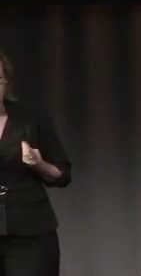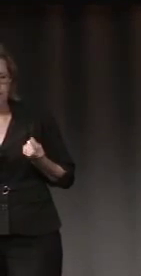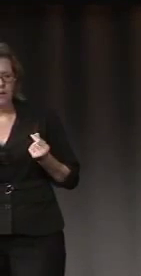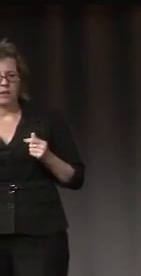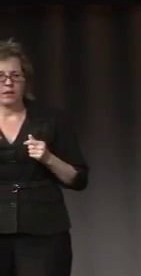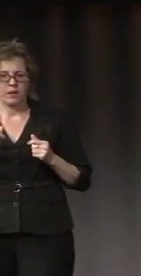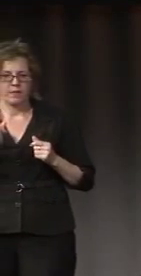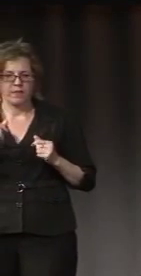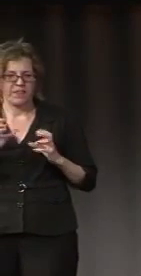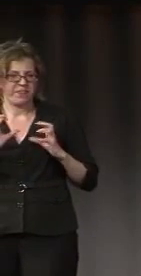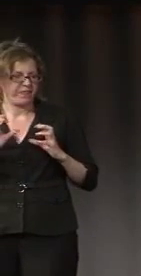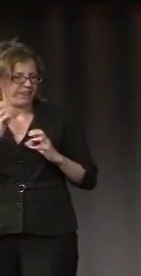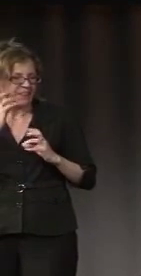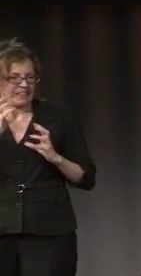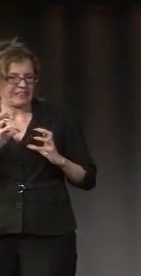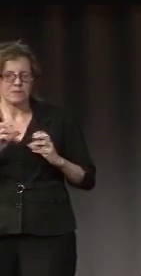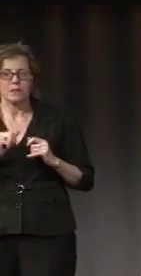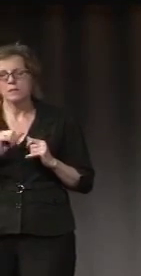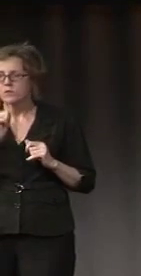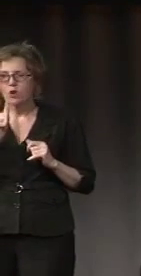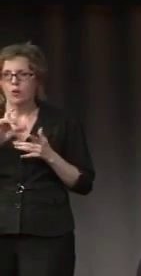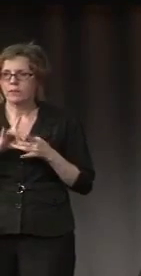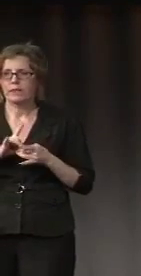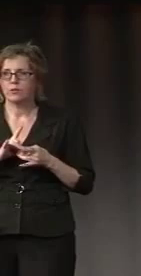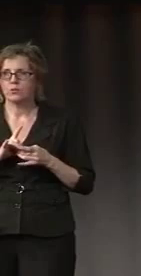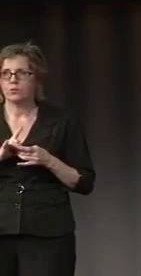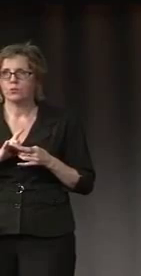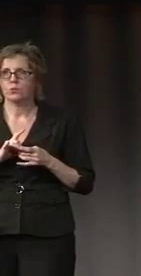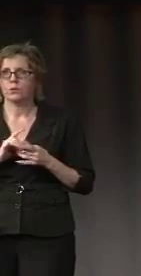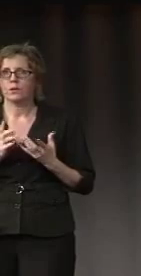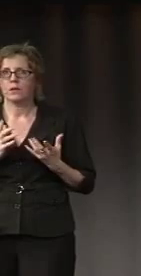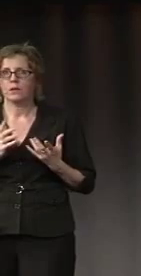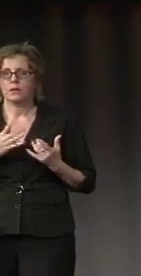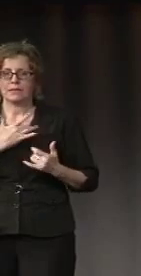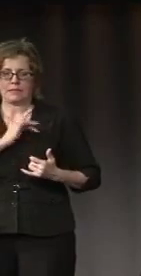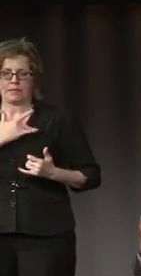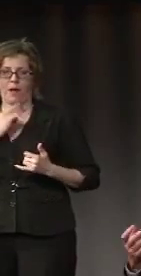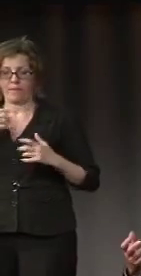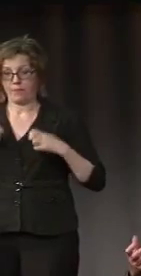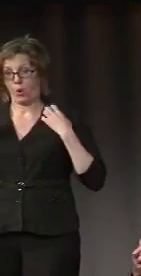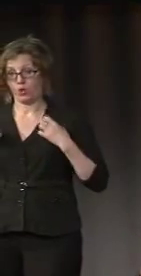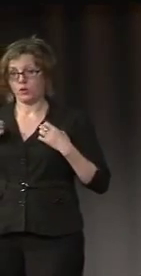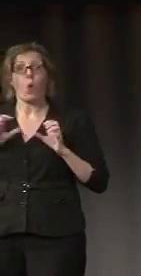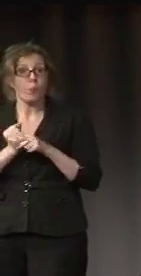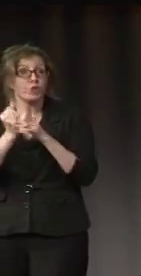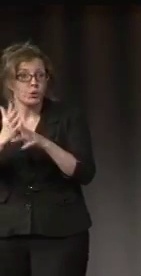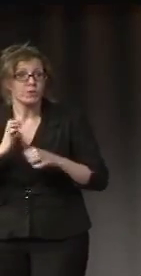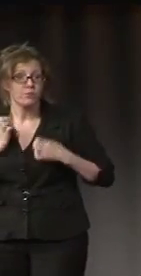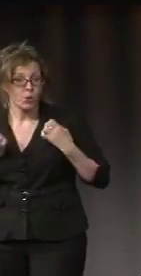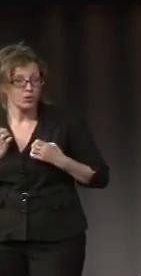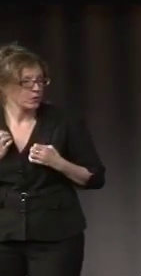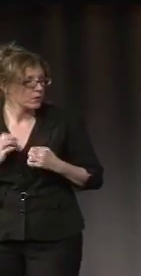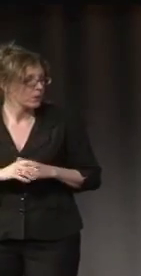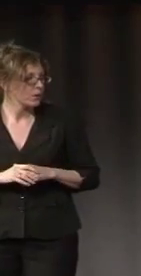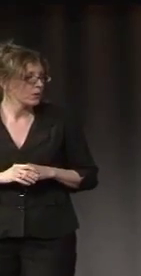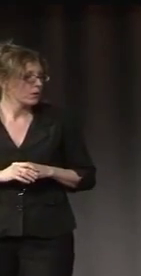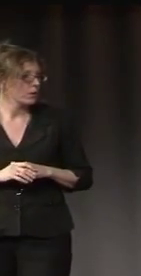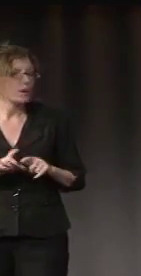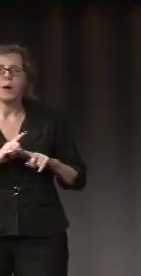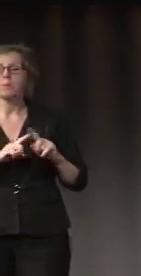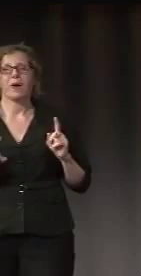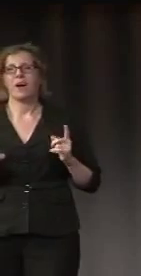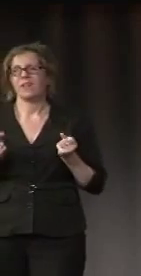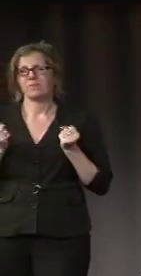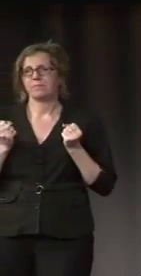thickness, that has nothing to do with sensitivity, with emotion. It produces emotion. My but emotion doesn't care at all about the Veronese,